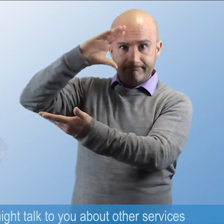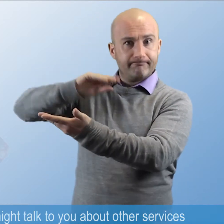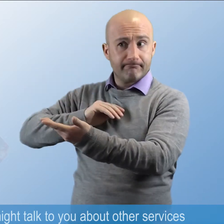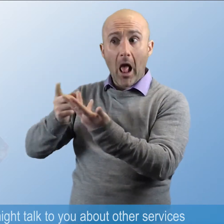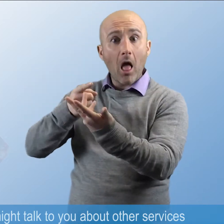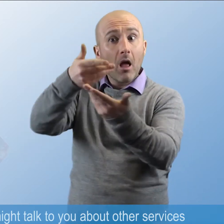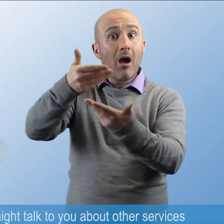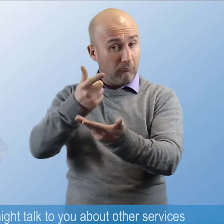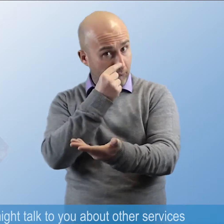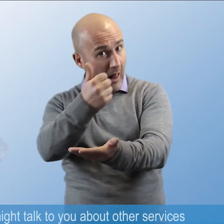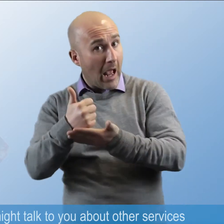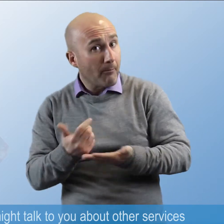services that might be able to help you.